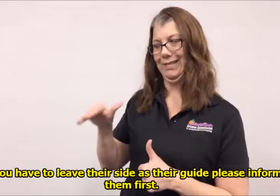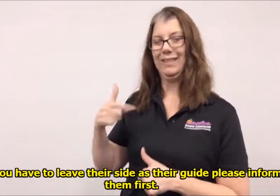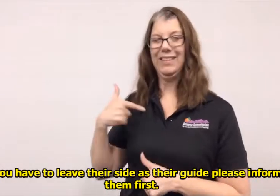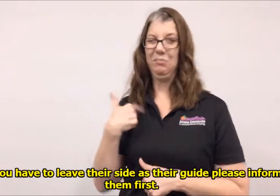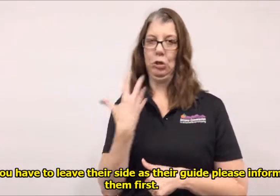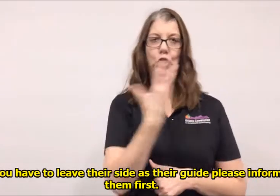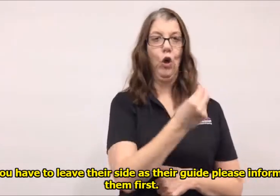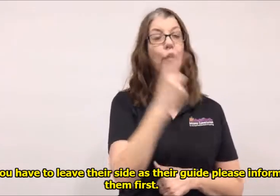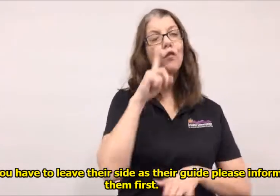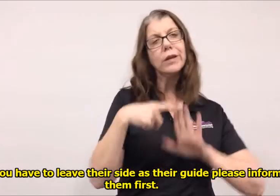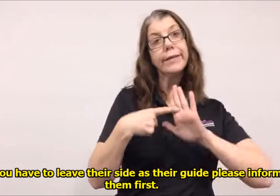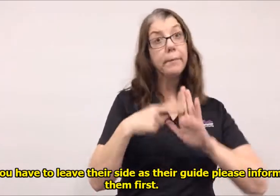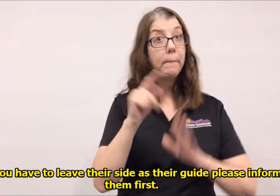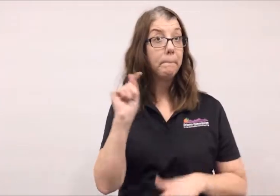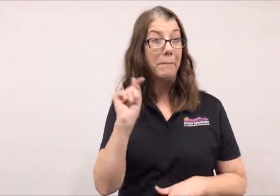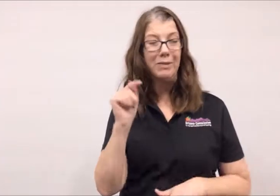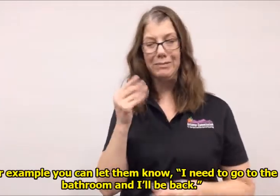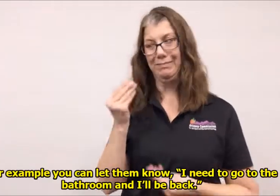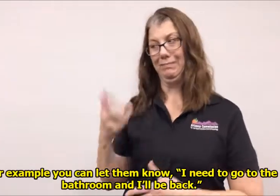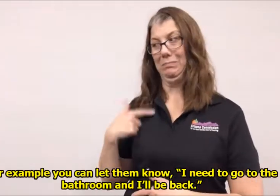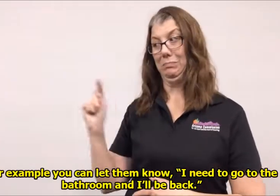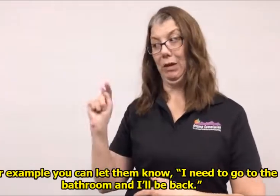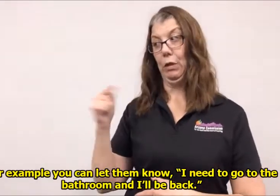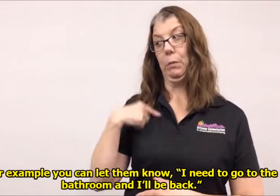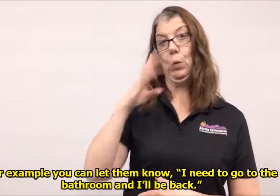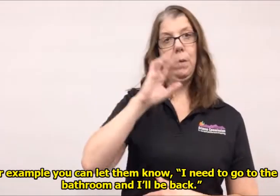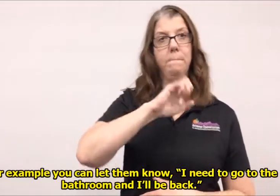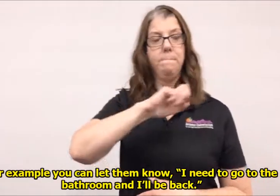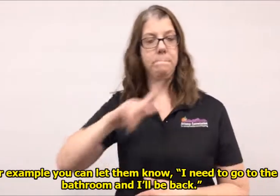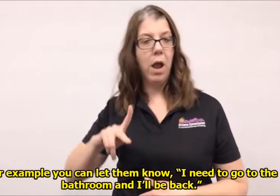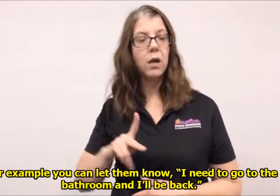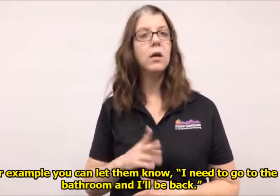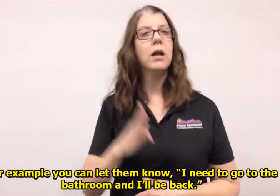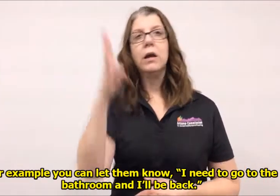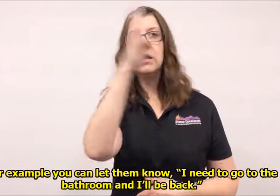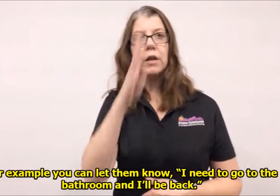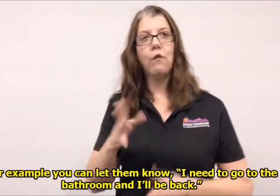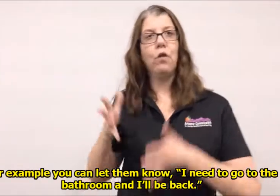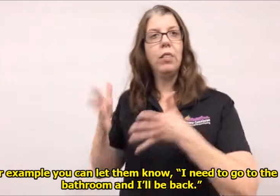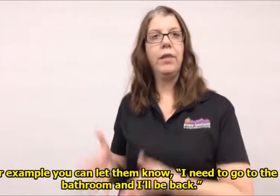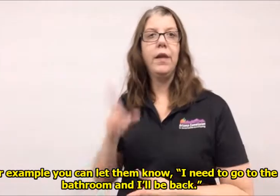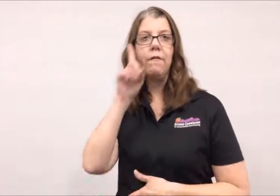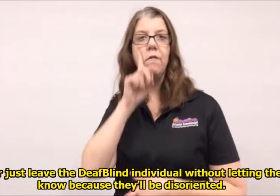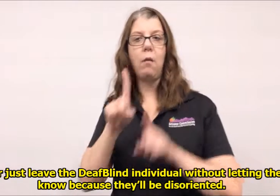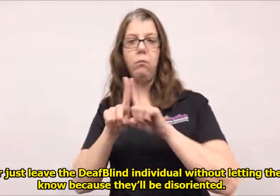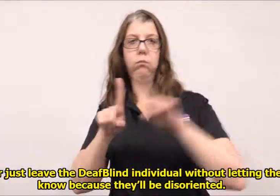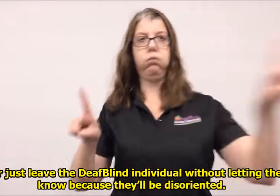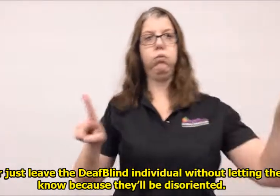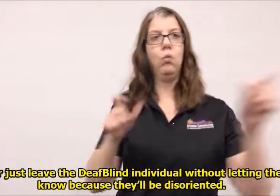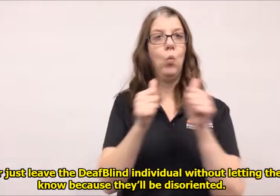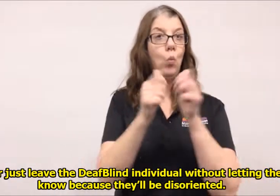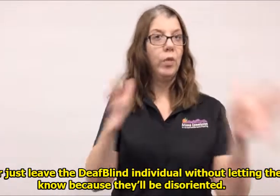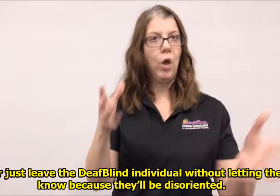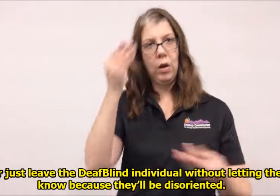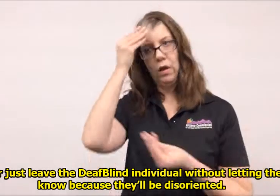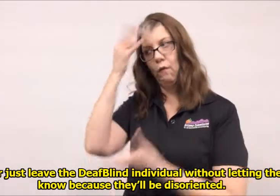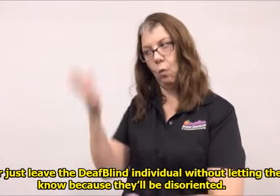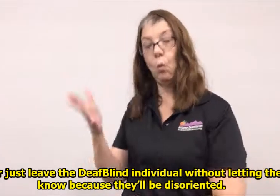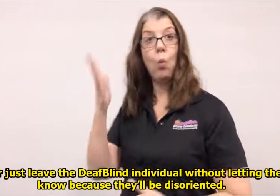please inform them first. For example, you can let them know, I need to go to the bathroom and I'll be back. Never just leave the deafblind individual